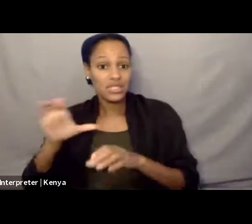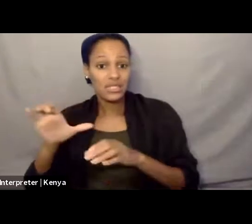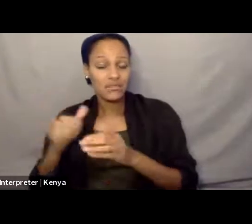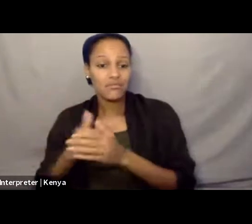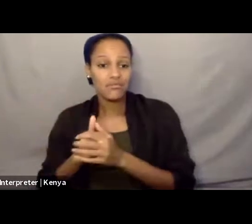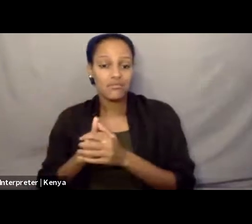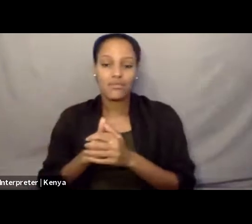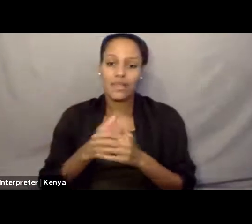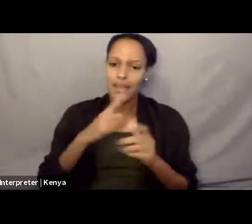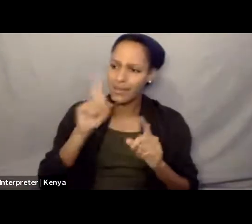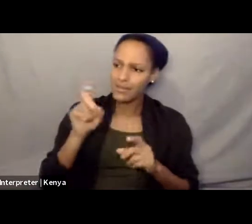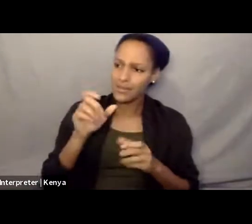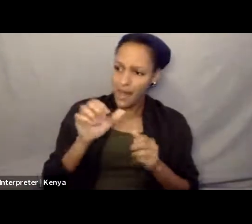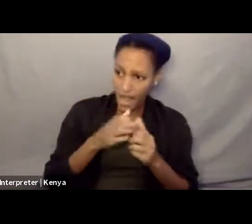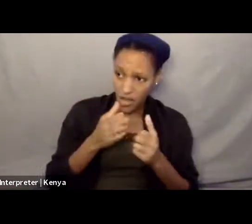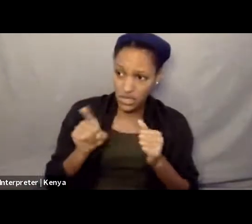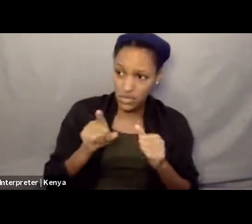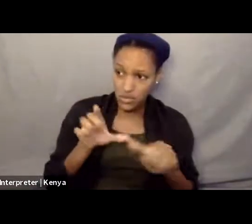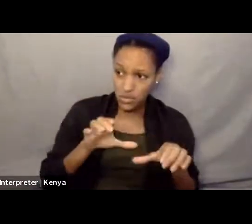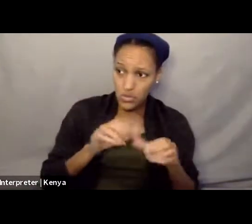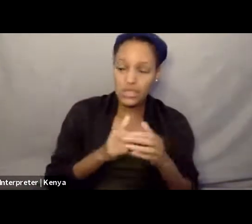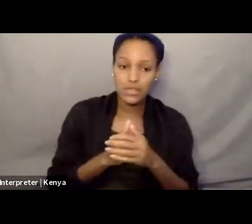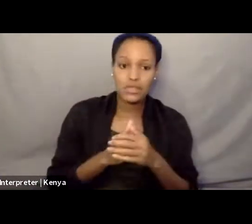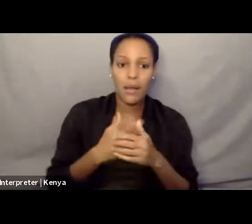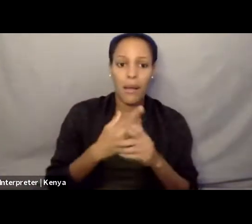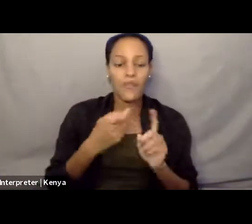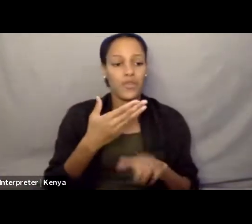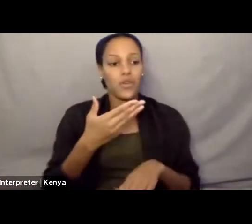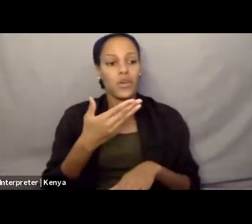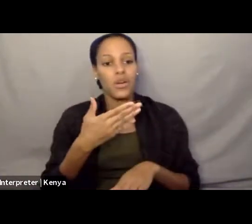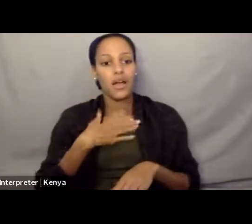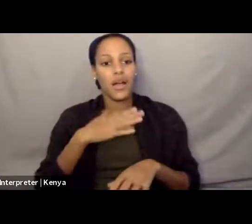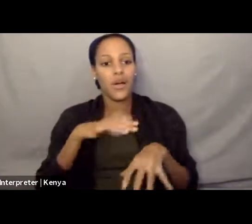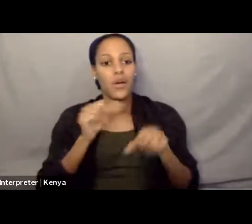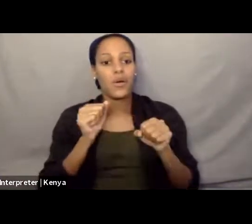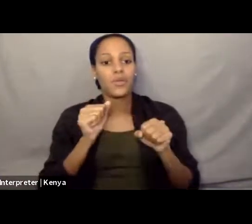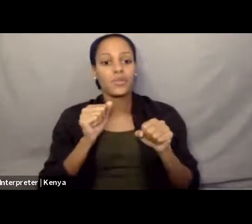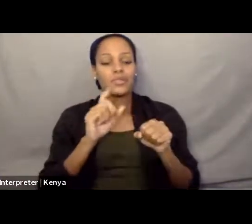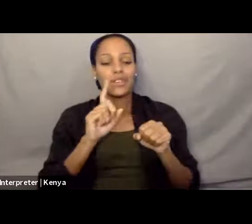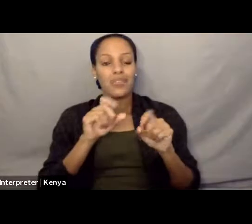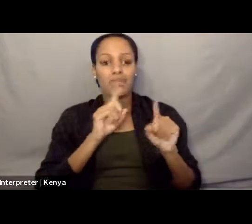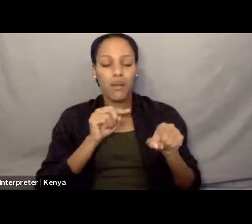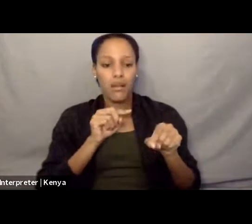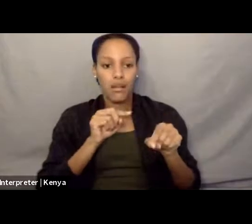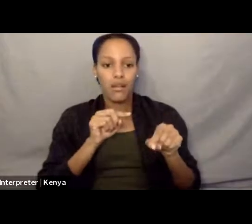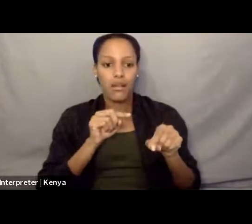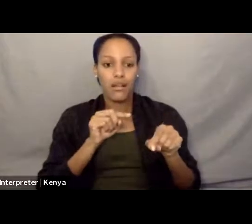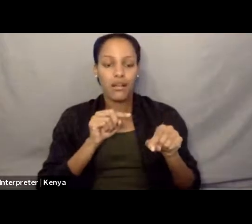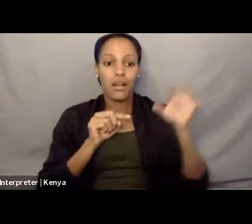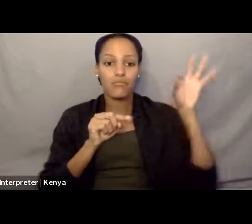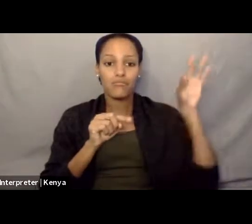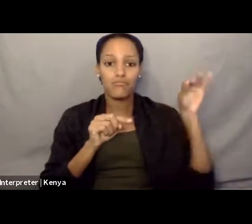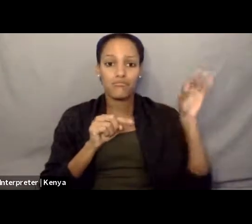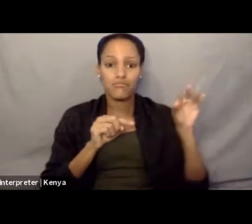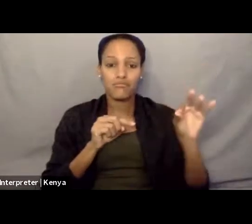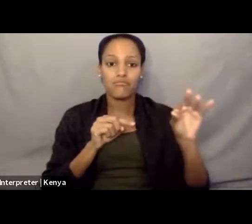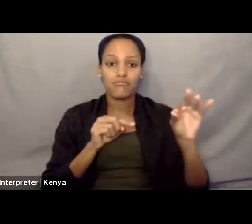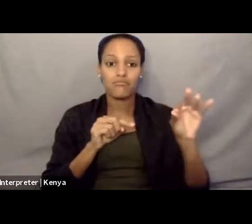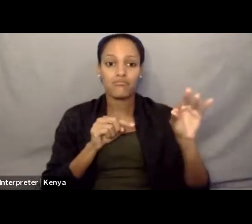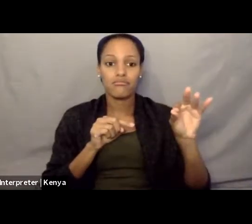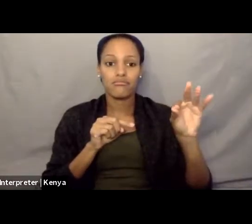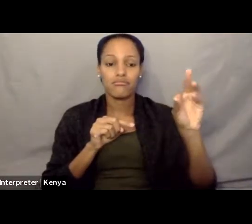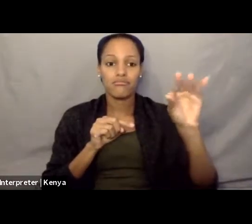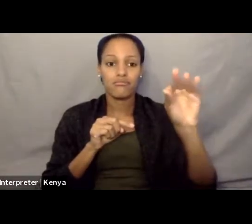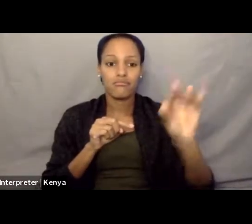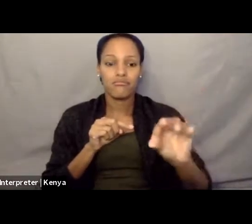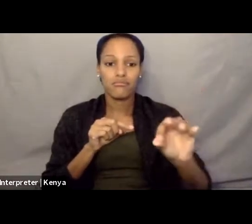her? I asked. And before my host could respond, a hummingbird buzzed by, almost ruffling her long gray